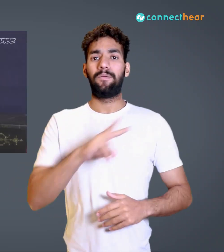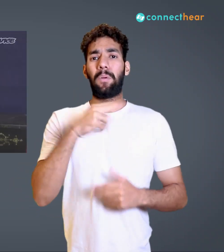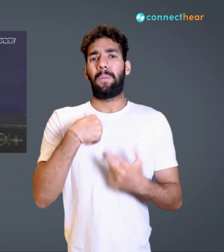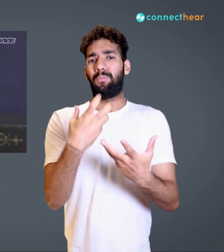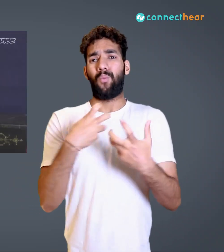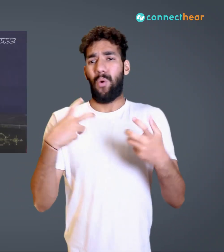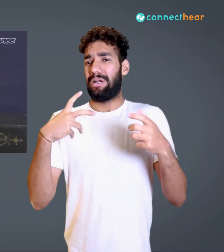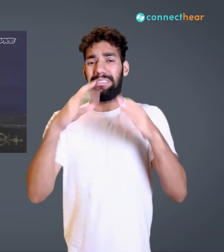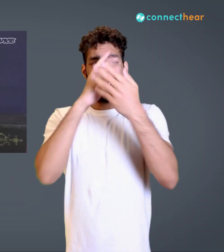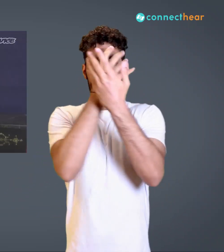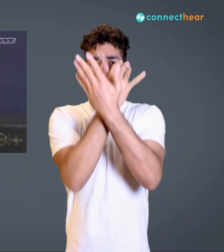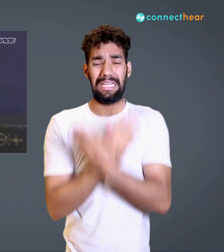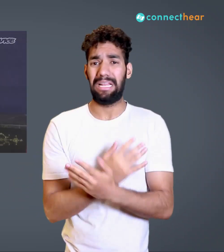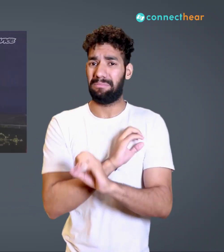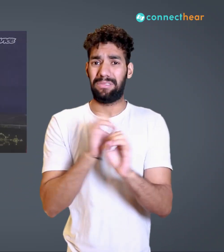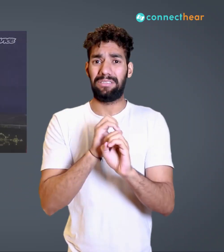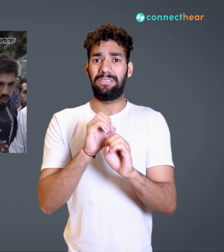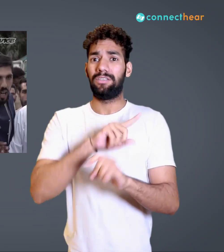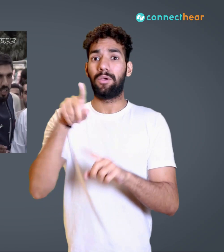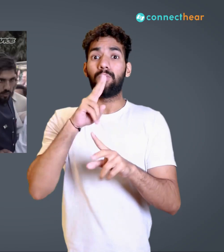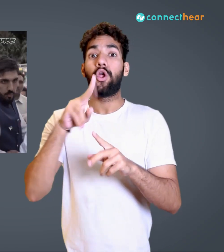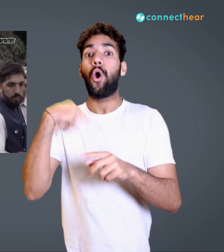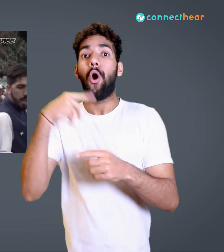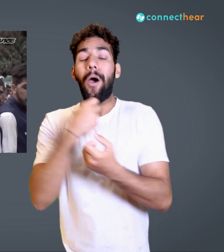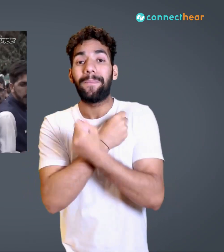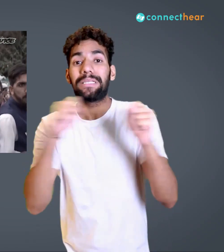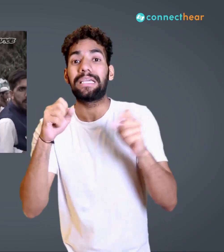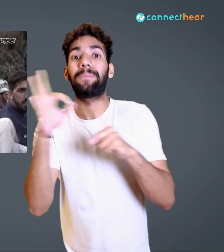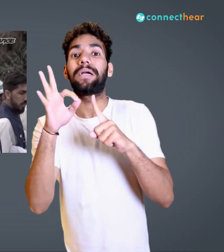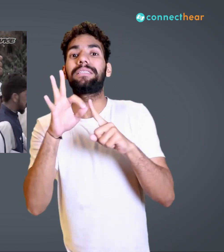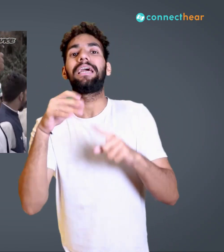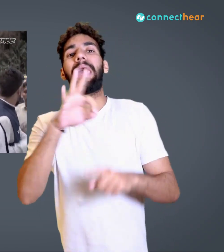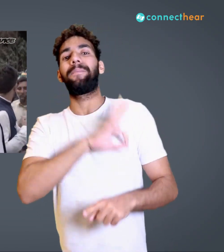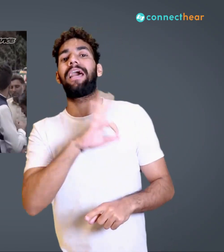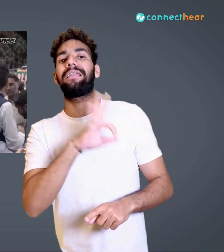jail so that I cannot contest elections.